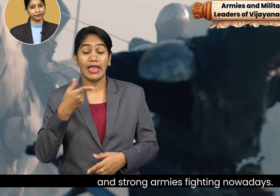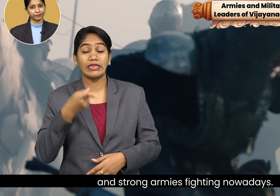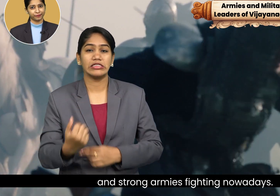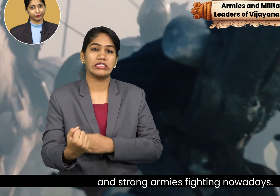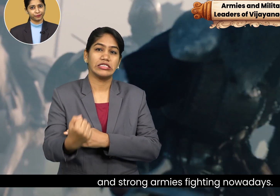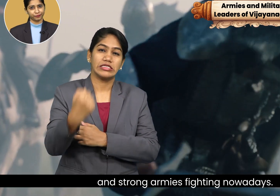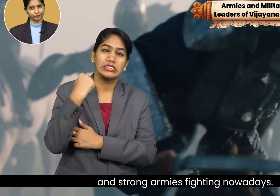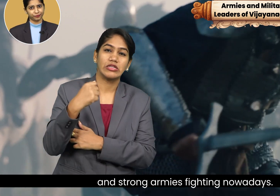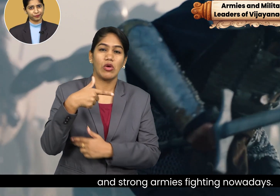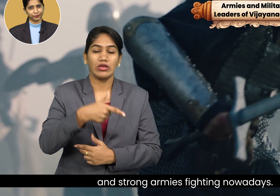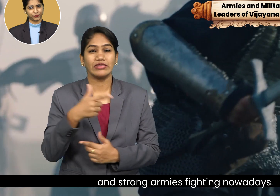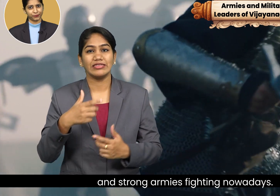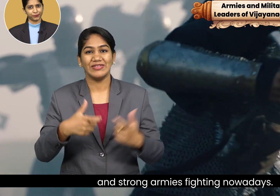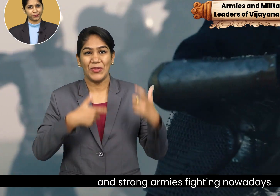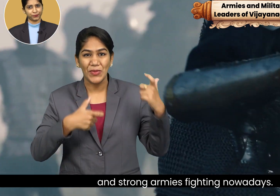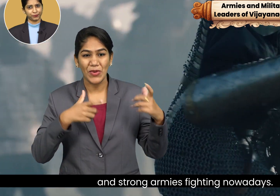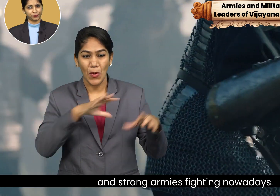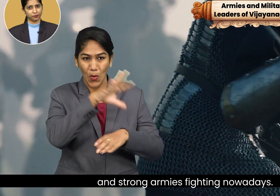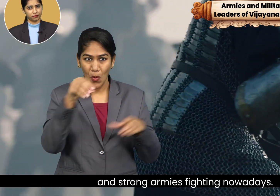nowadays.